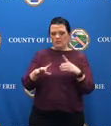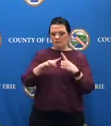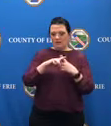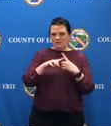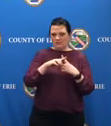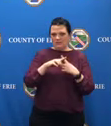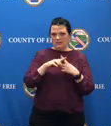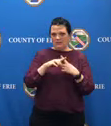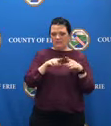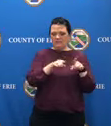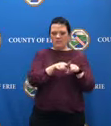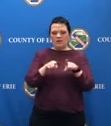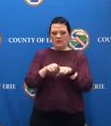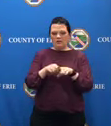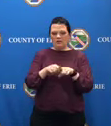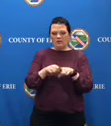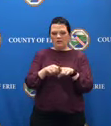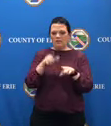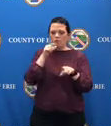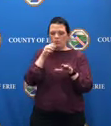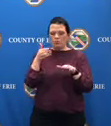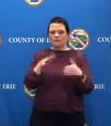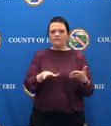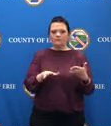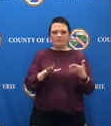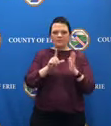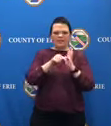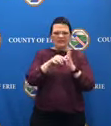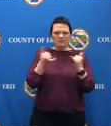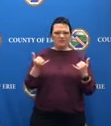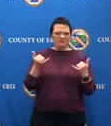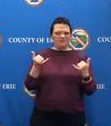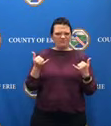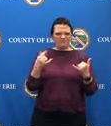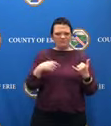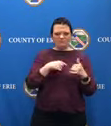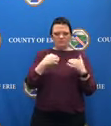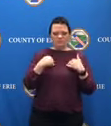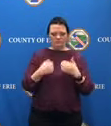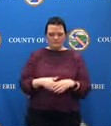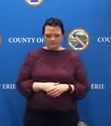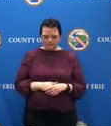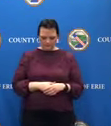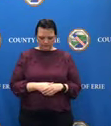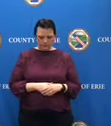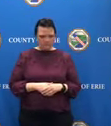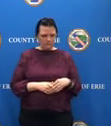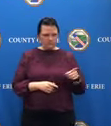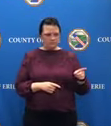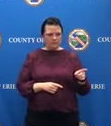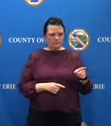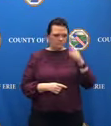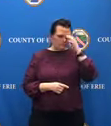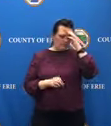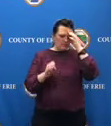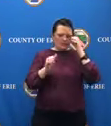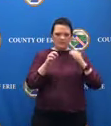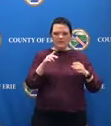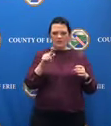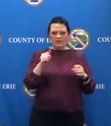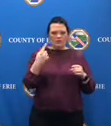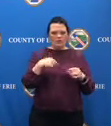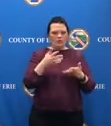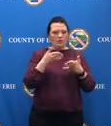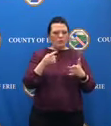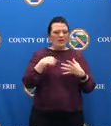positive as well as those that are deceased later today. We do have those. And just, Sandra, the way that